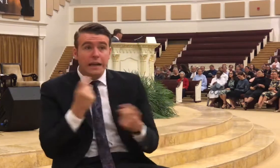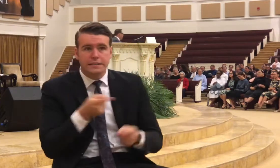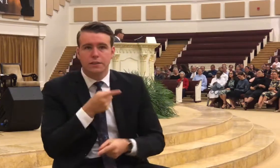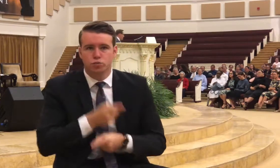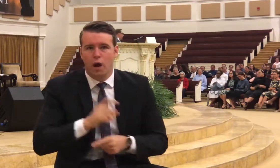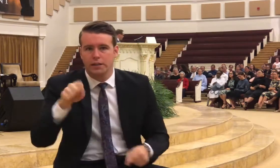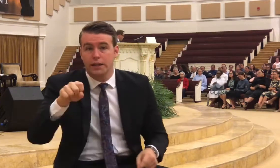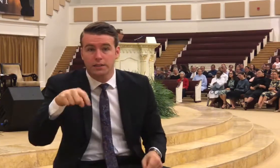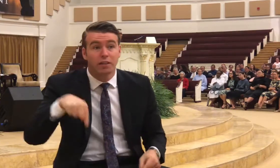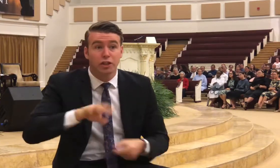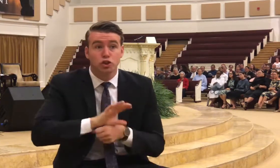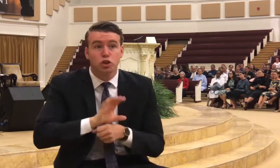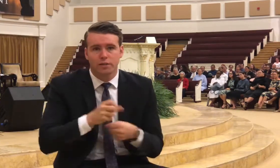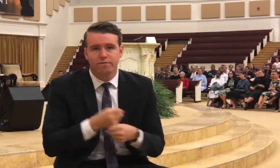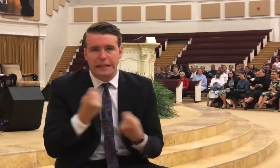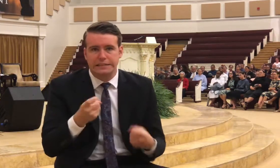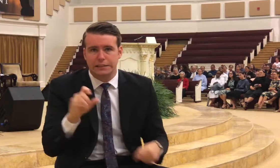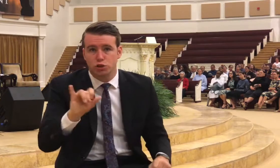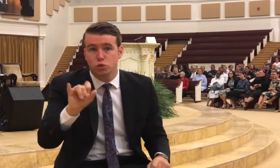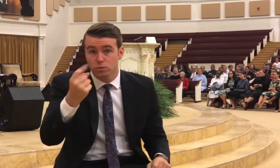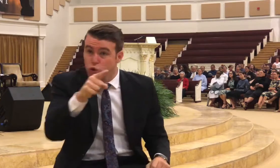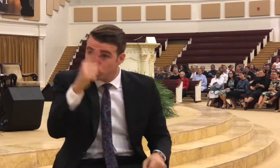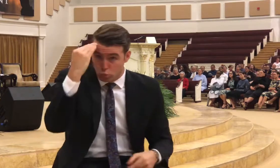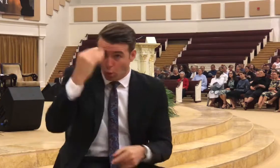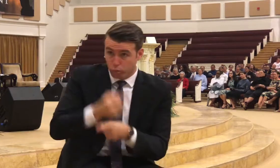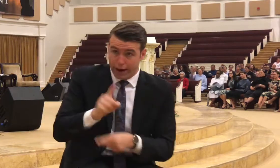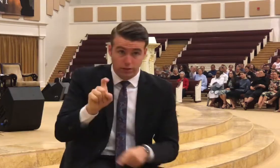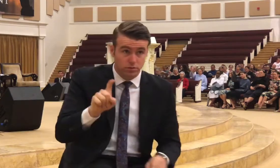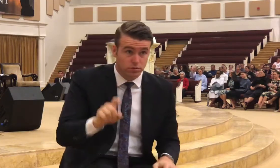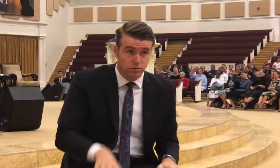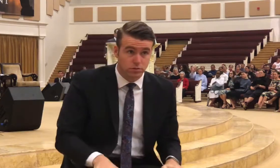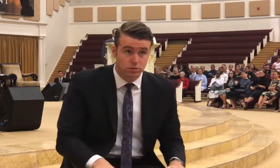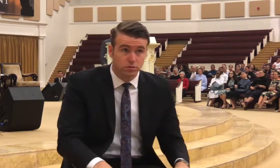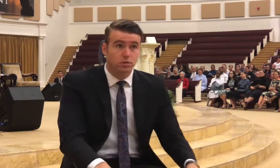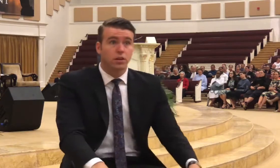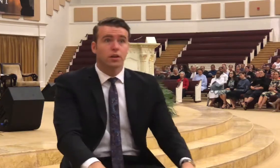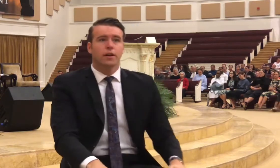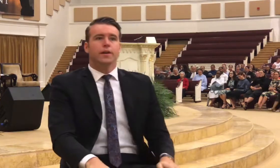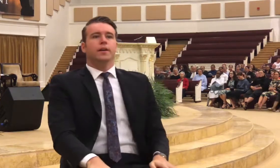sin. This is a sin fighting church. How many know that to be true?